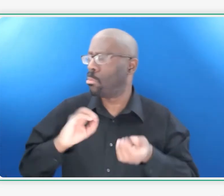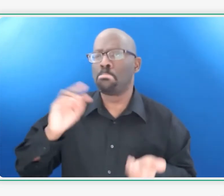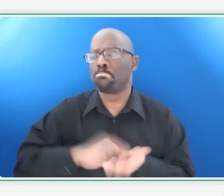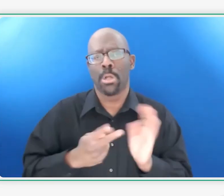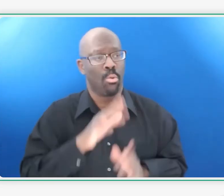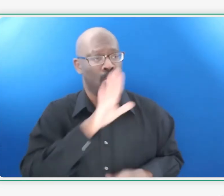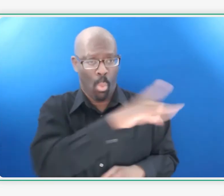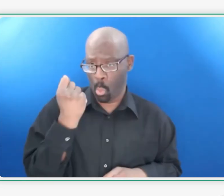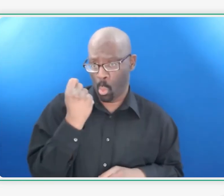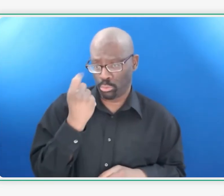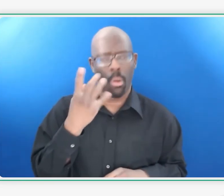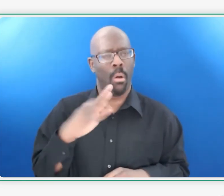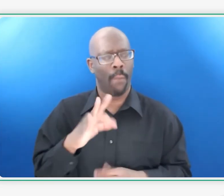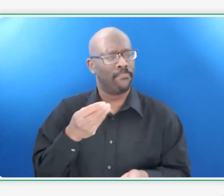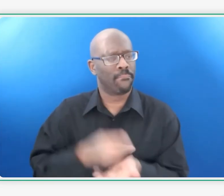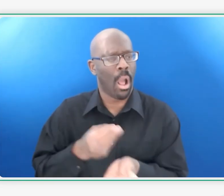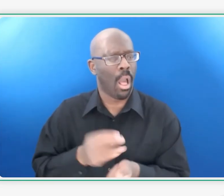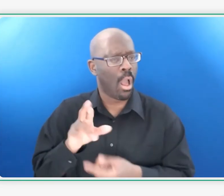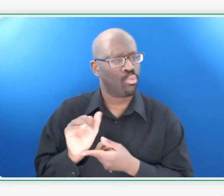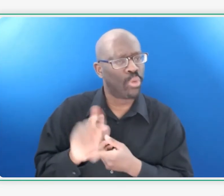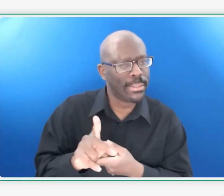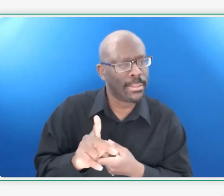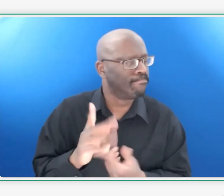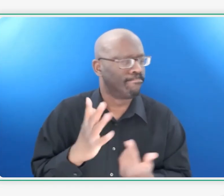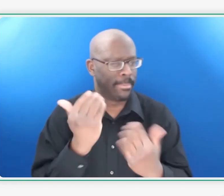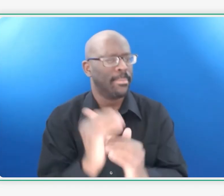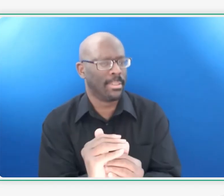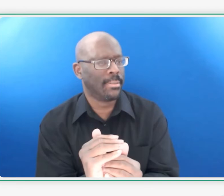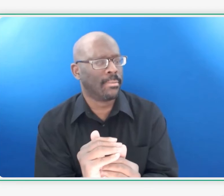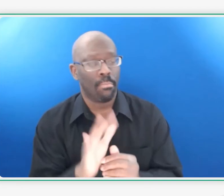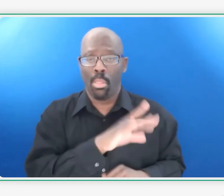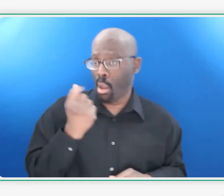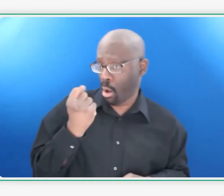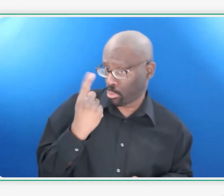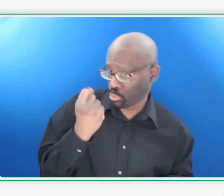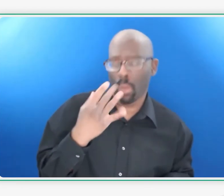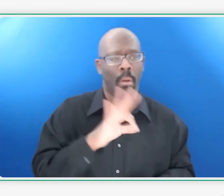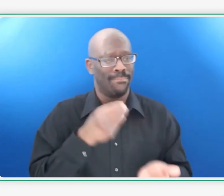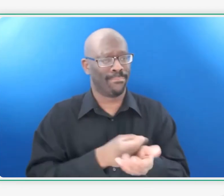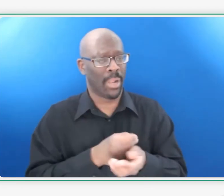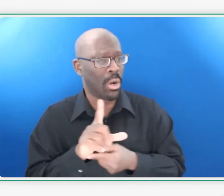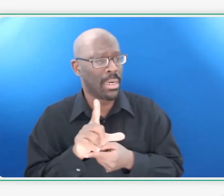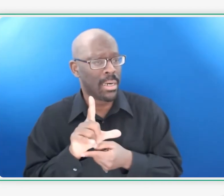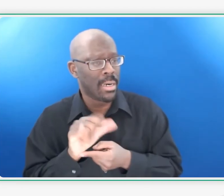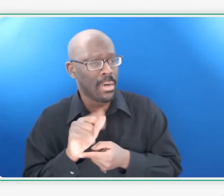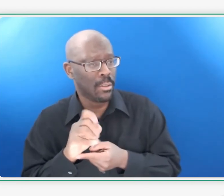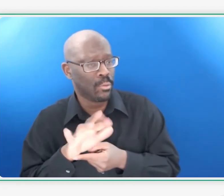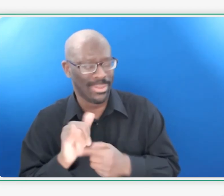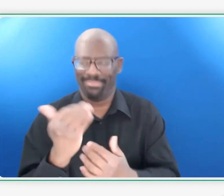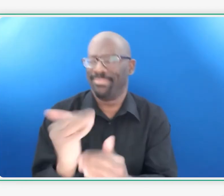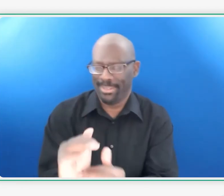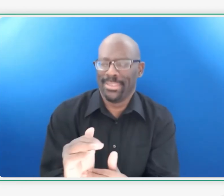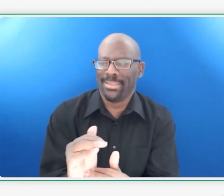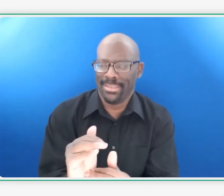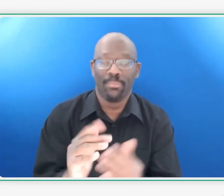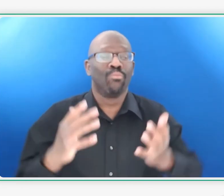So when you're not privy to those discussions and conversations, that means that your understanding of financial risk is limited.